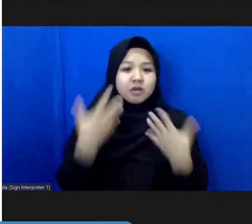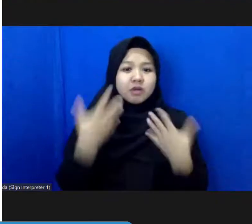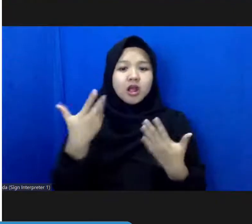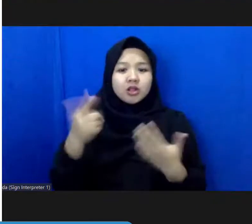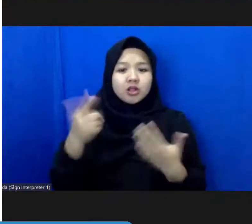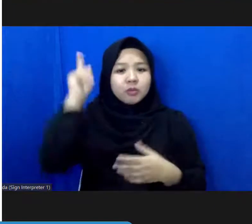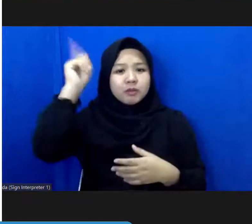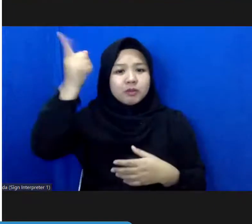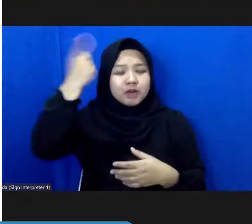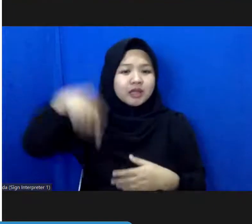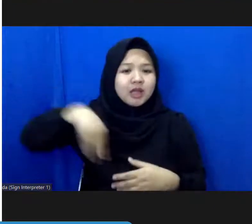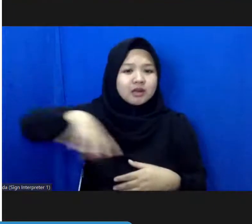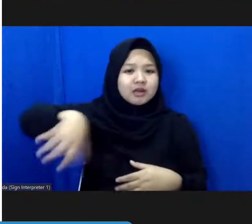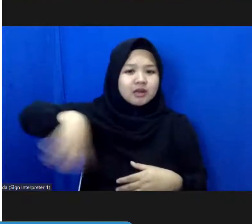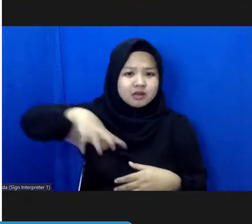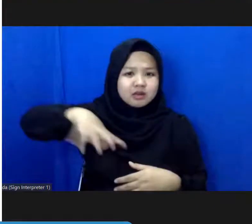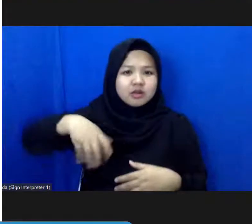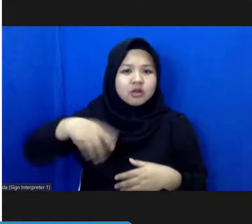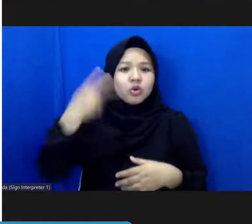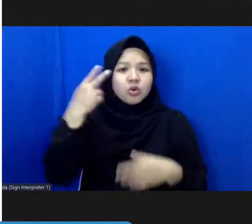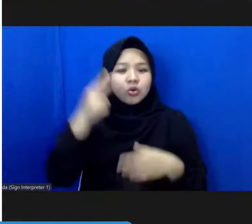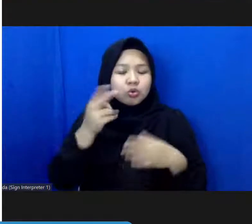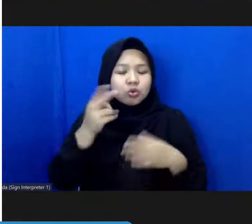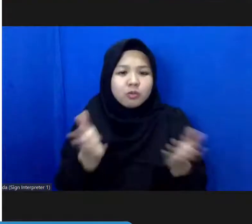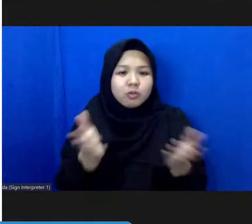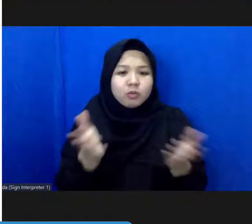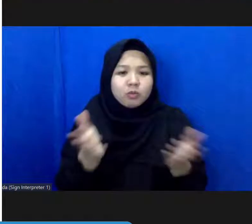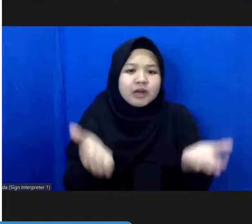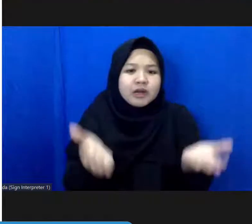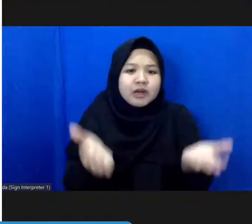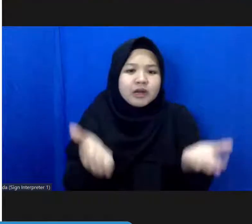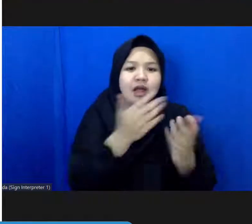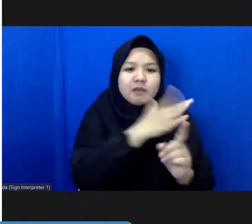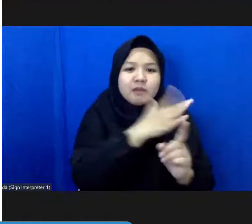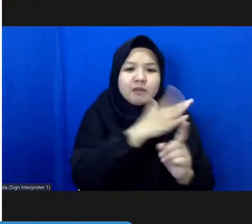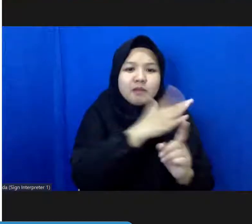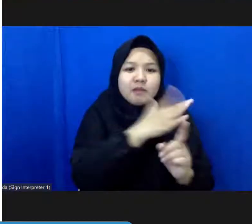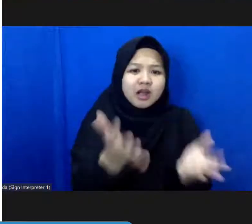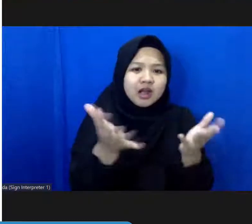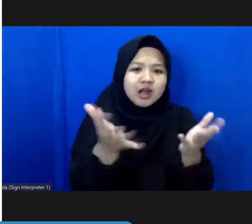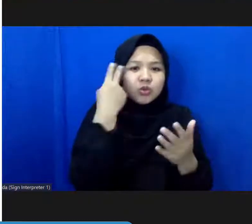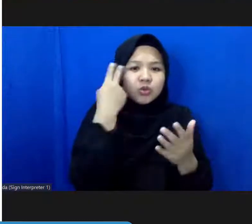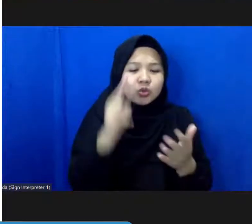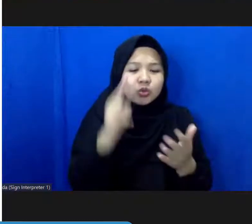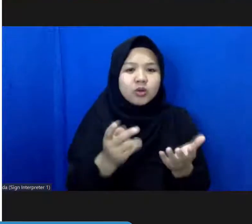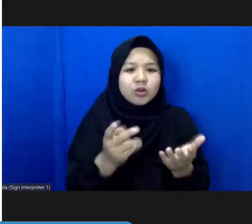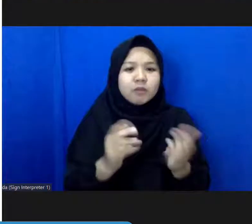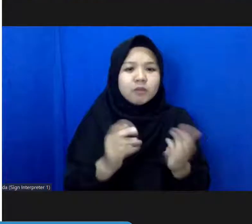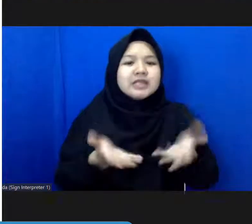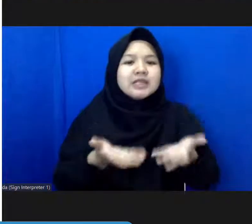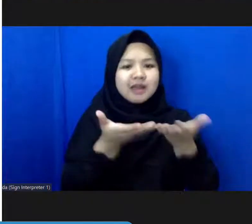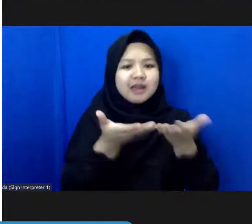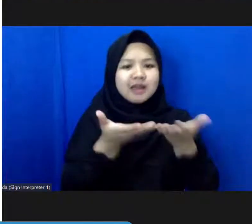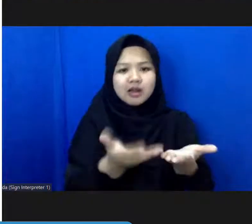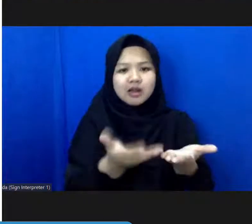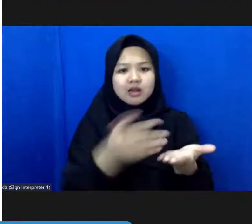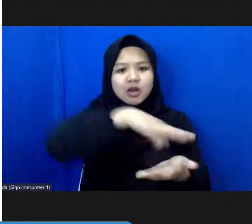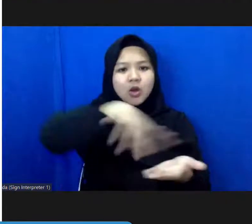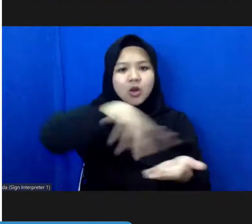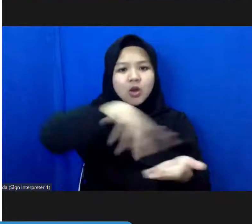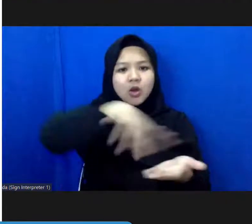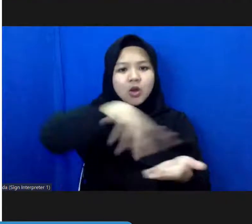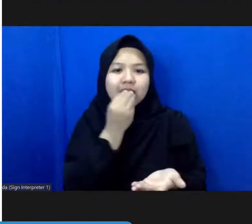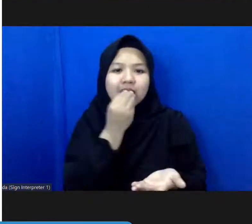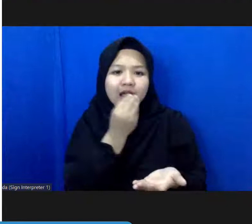level. If they will be empowered on the things that they should do, they will be given food at the local area. If they will be given